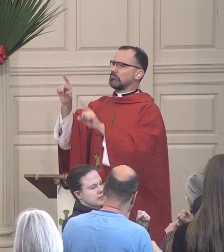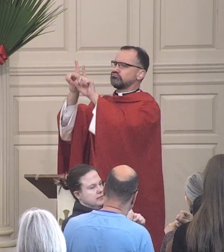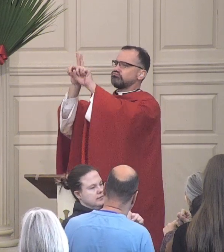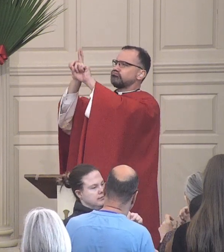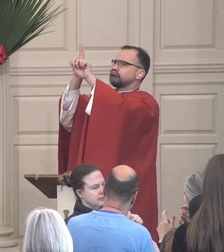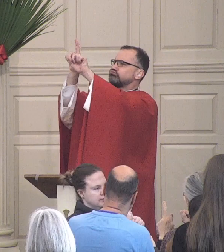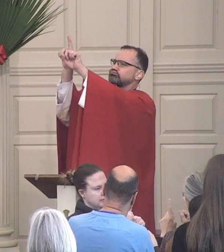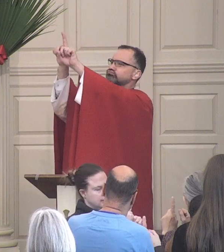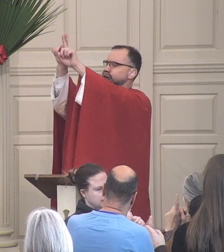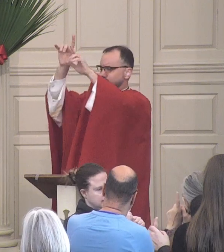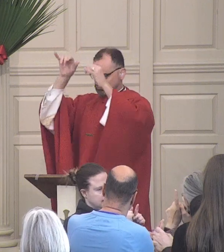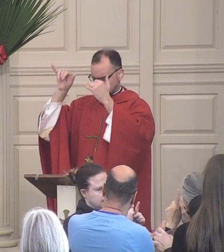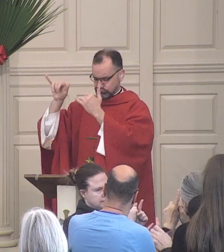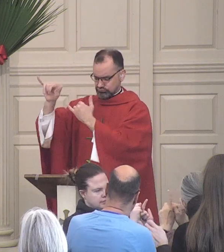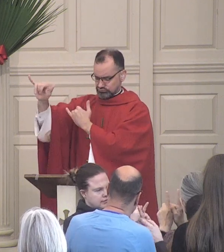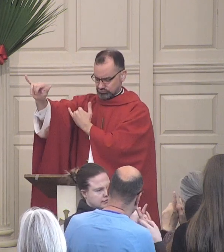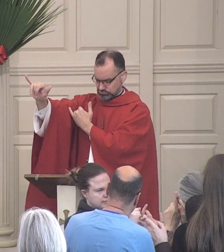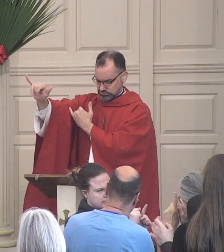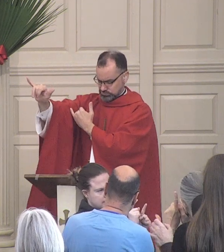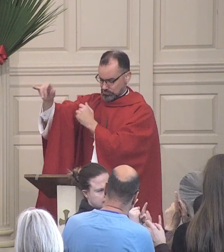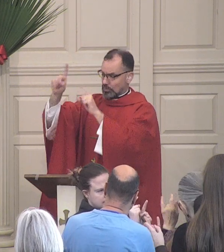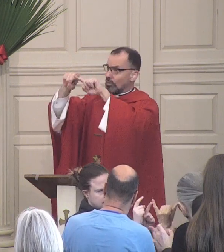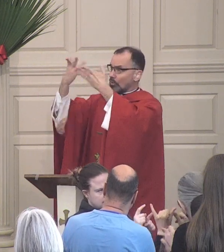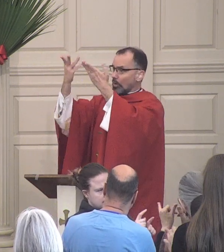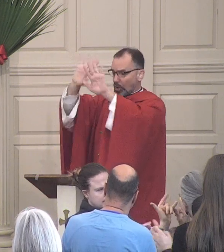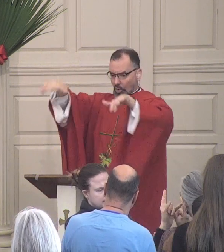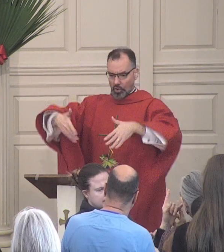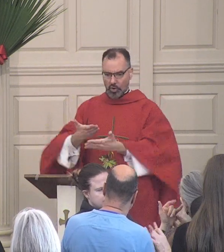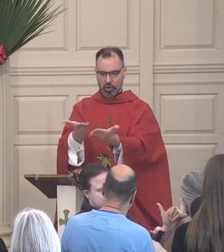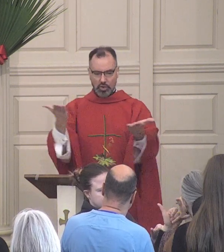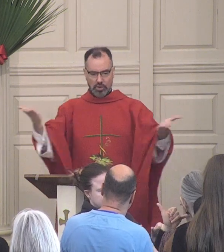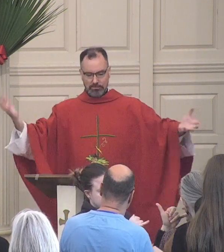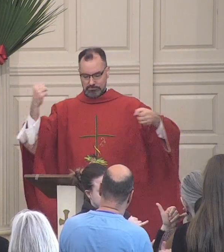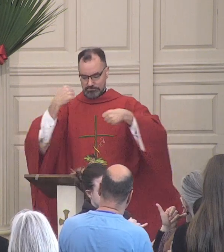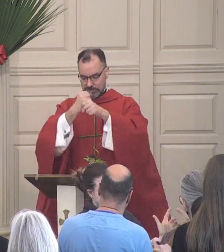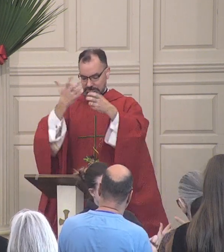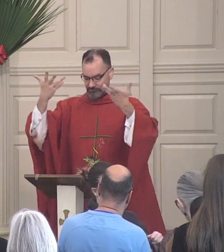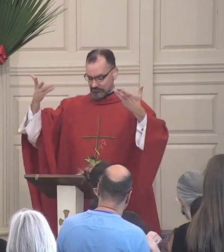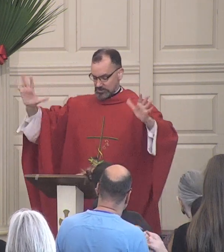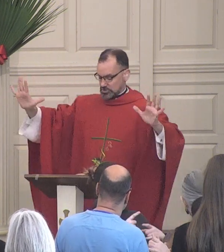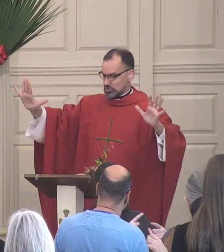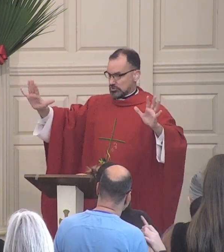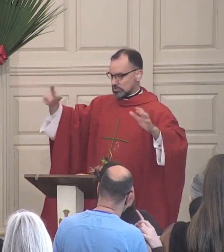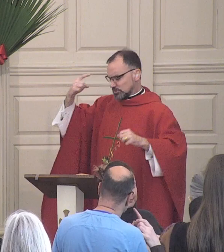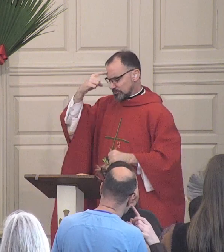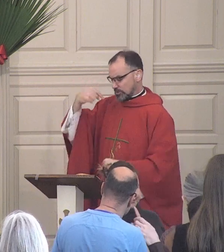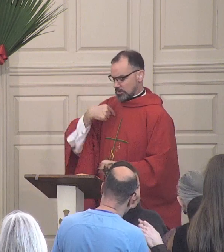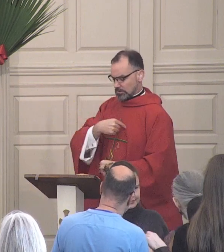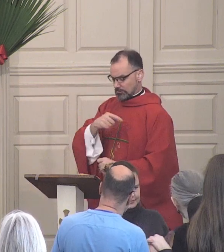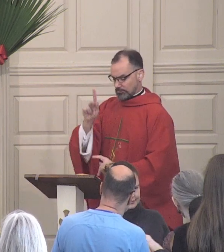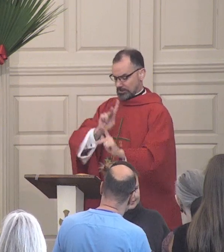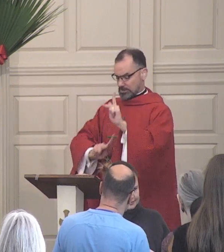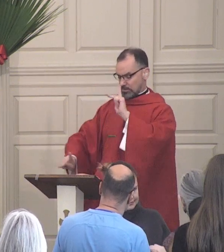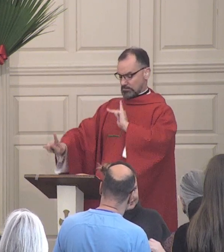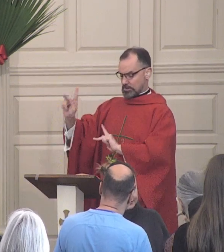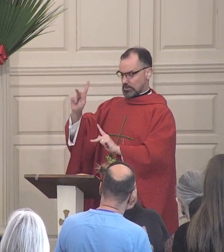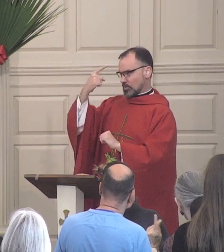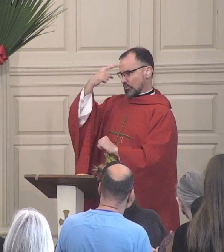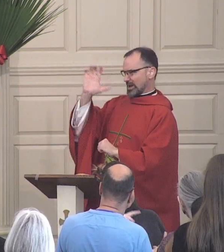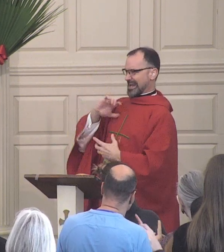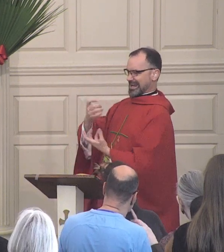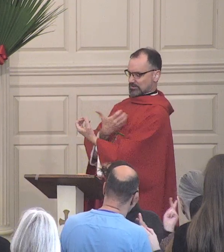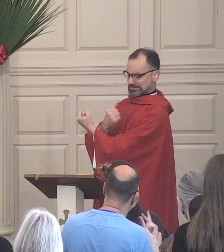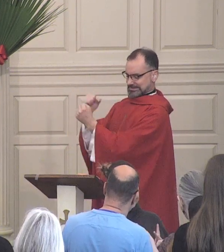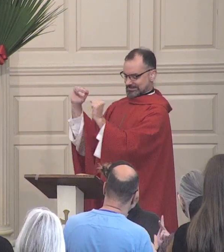he came down from heaven, and by the Holy Spirit was incarnate of the Virgin Mary and became man.